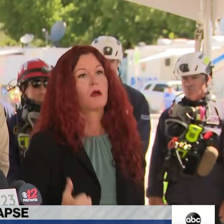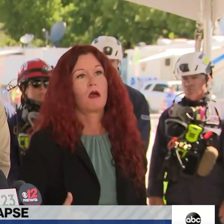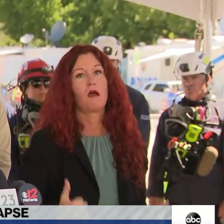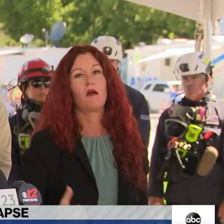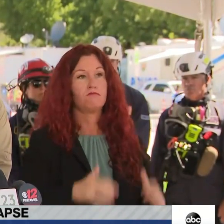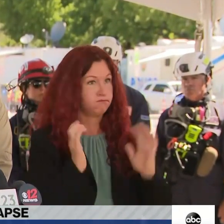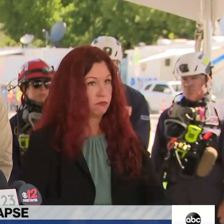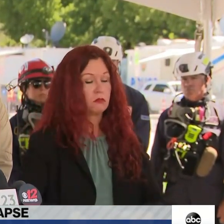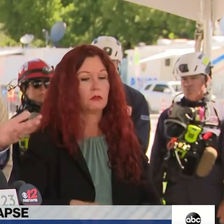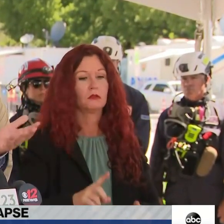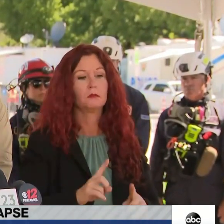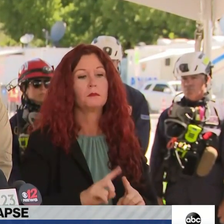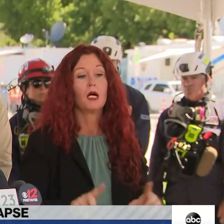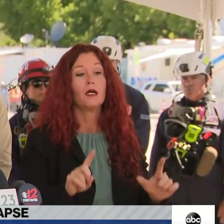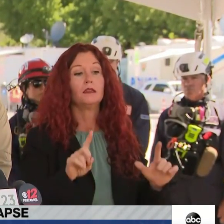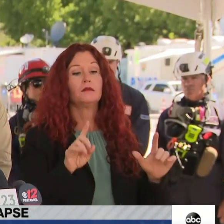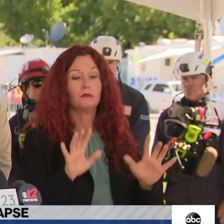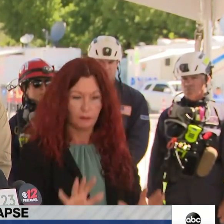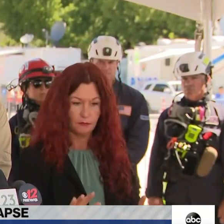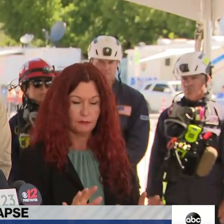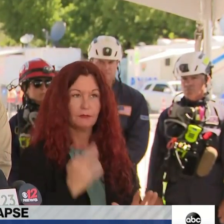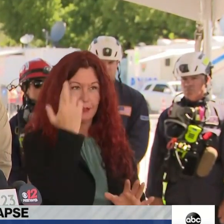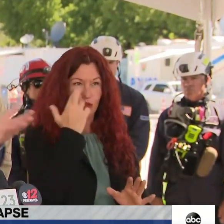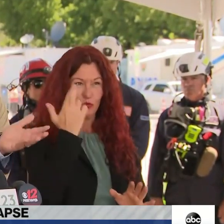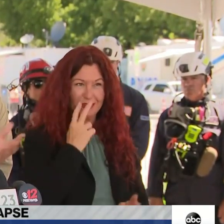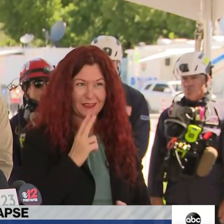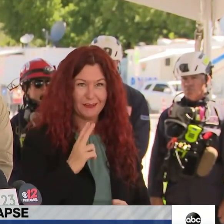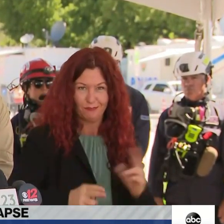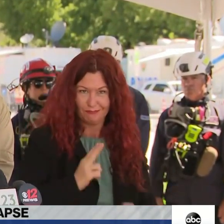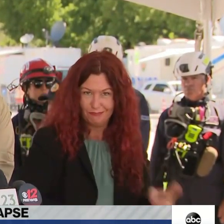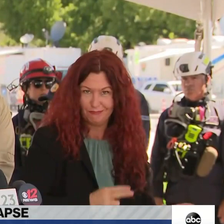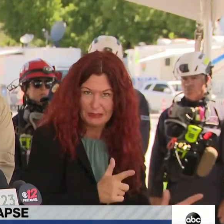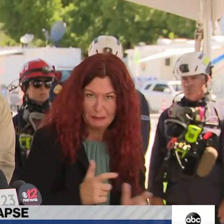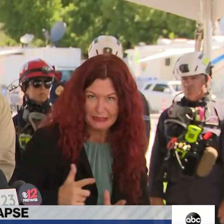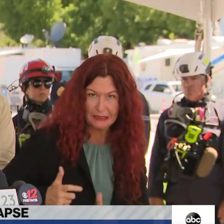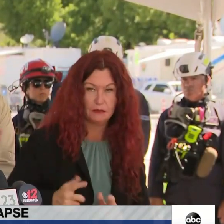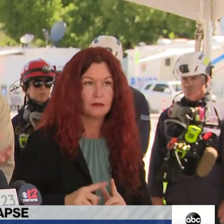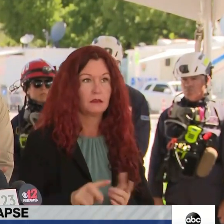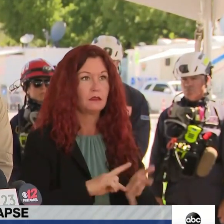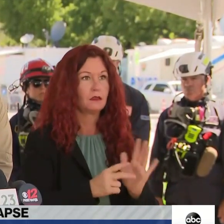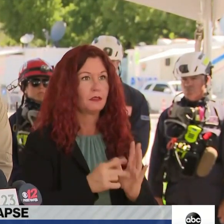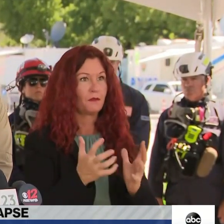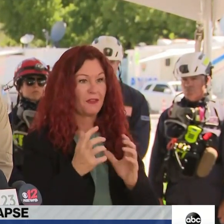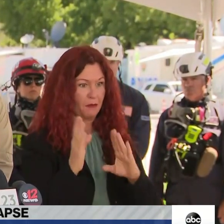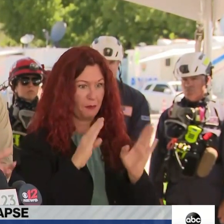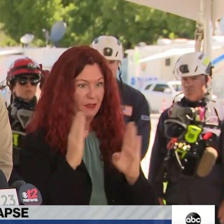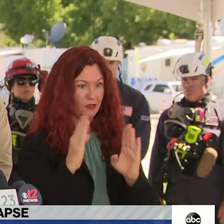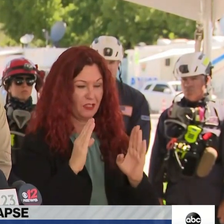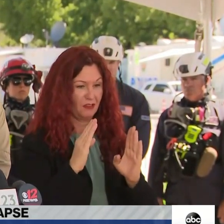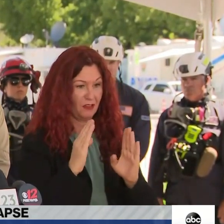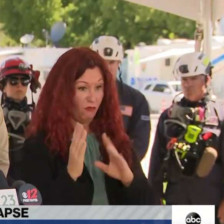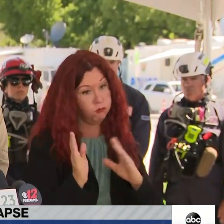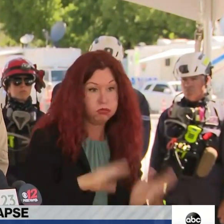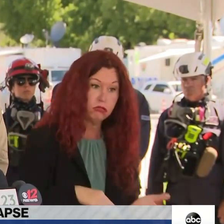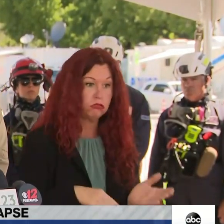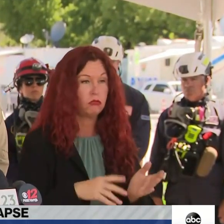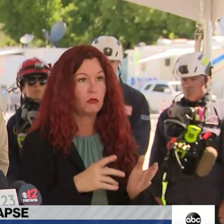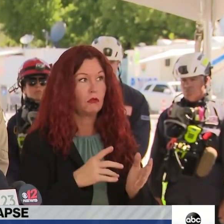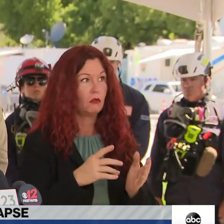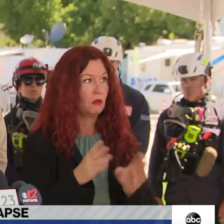do because you'd hate to see there'd be another disaster out there with this building being, if it falls in the wrong